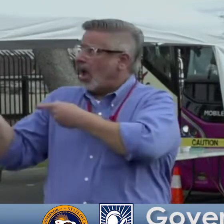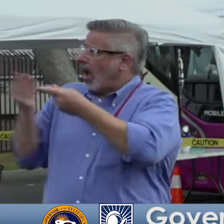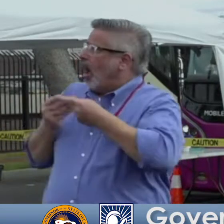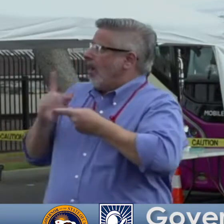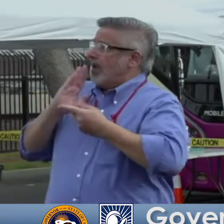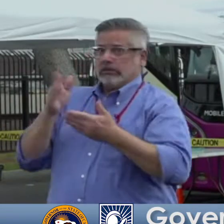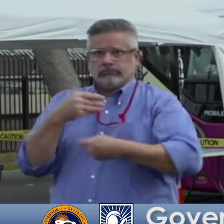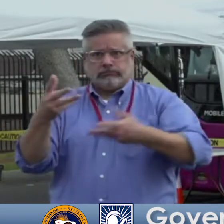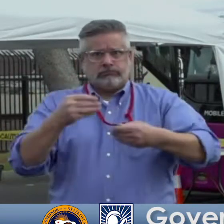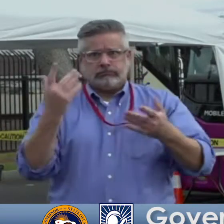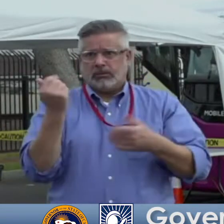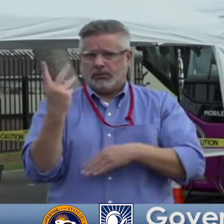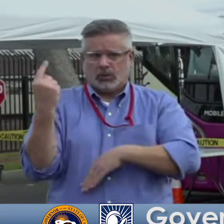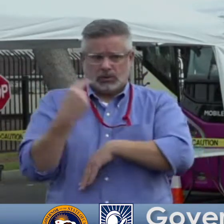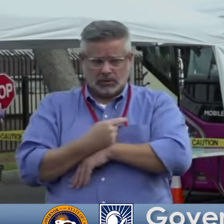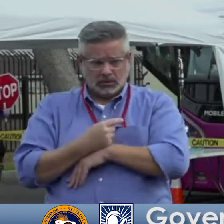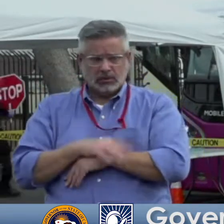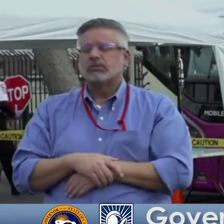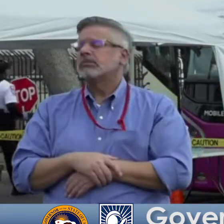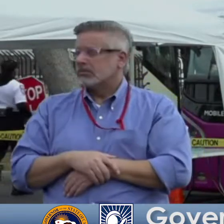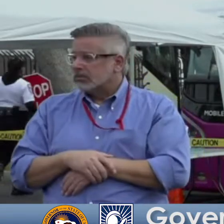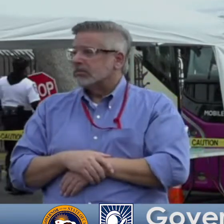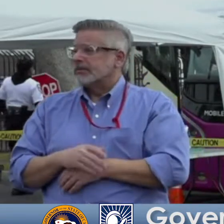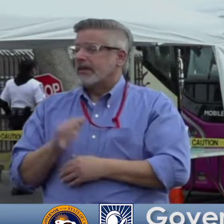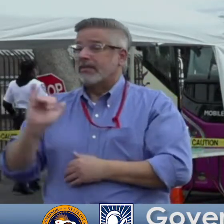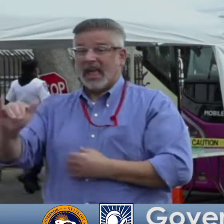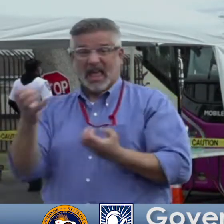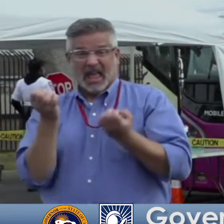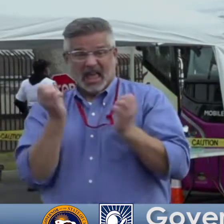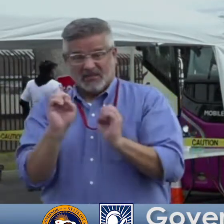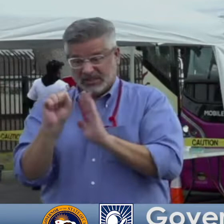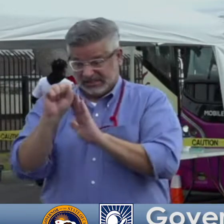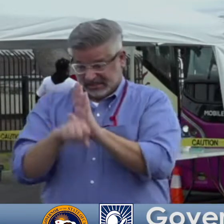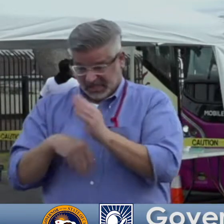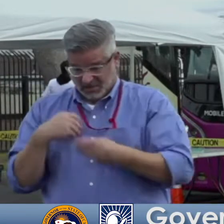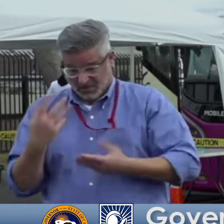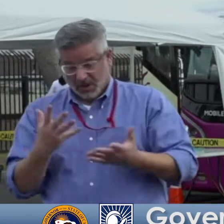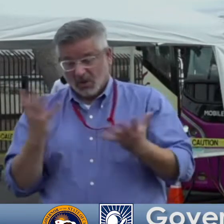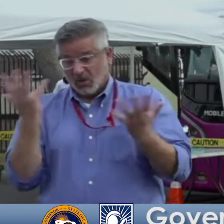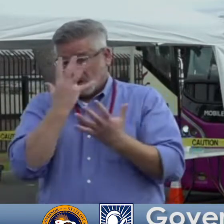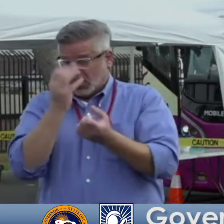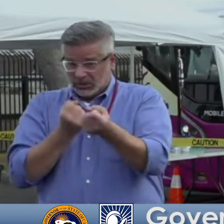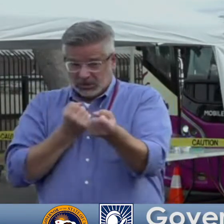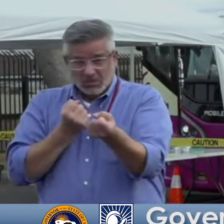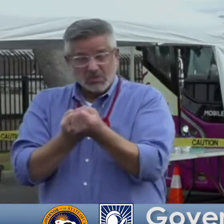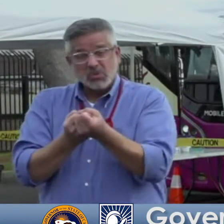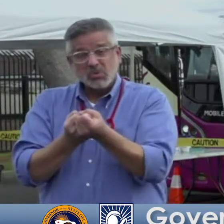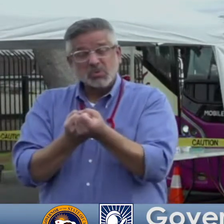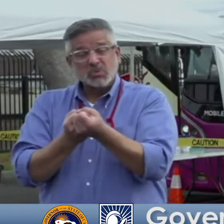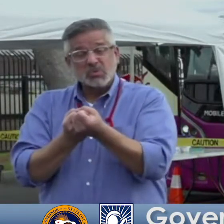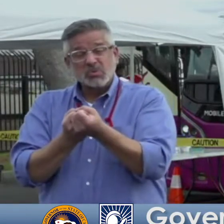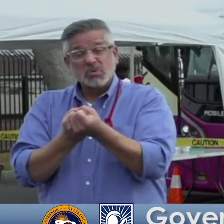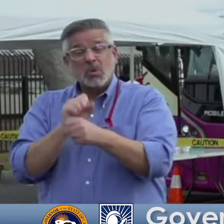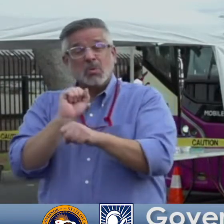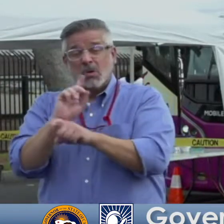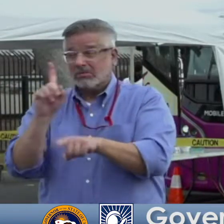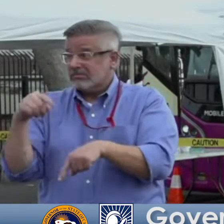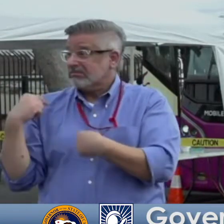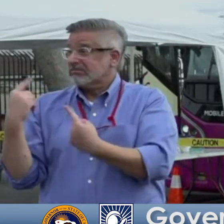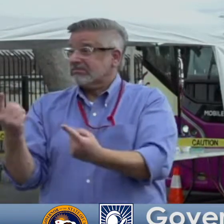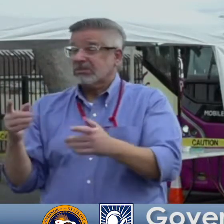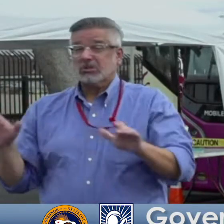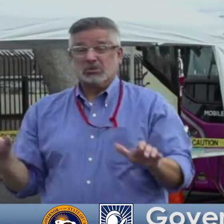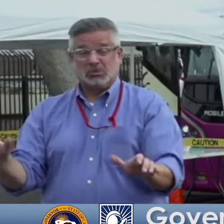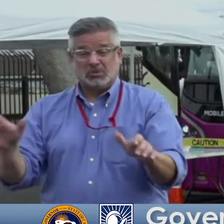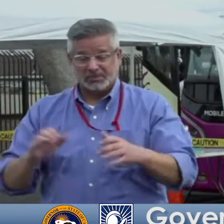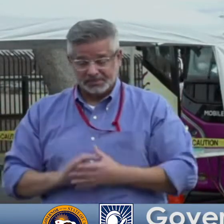of days. All throughout, the efforts of the state have provided invaluable support for the work we have all been